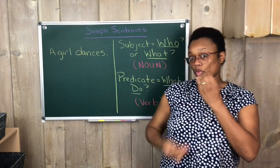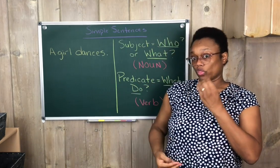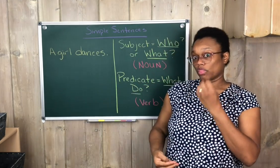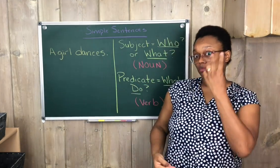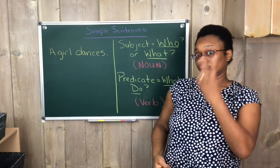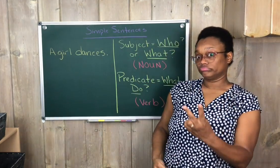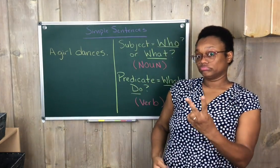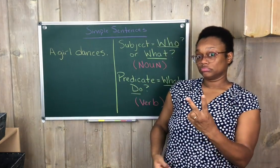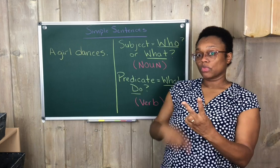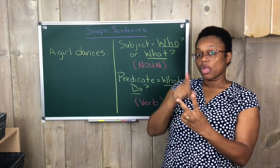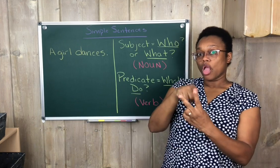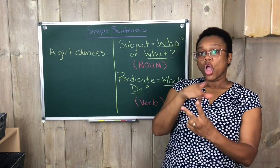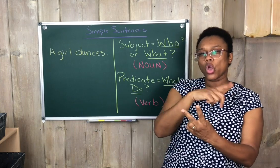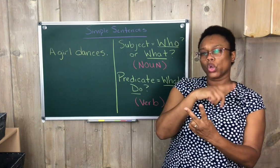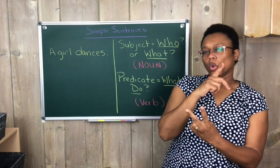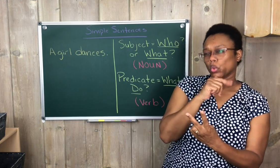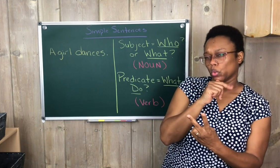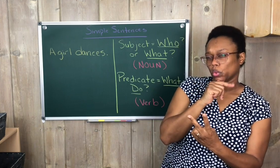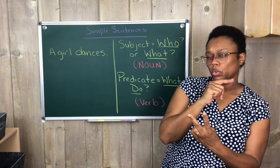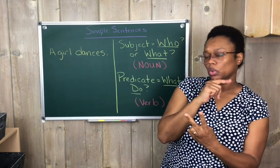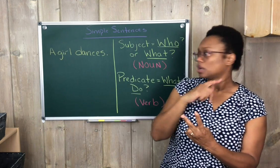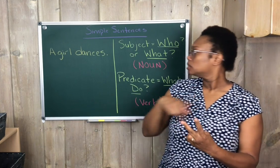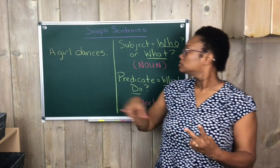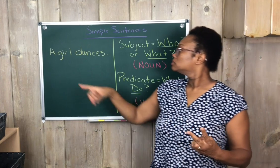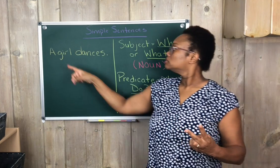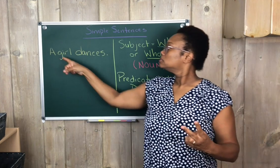is a girl dances. It has the who,